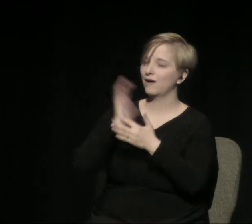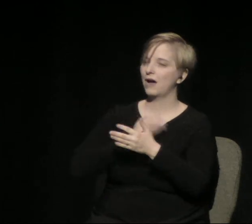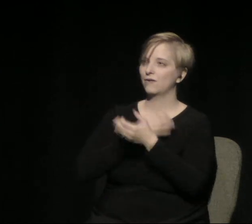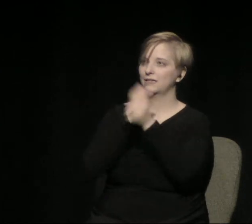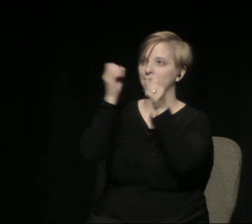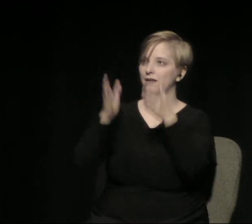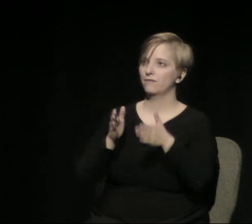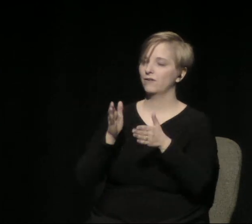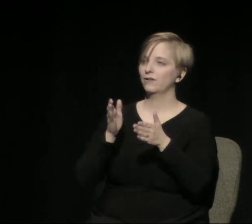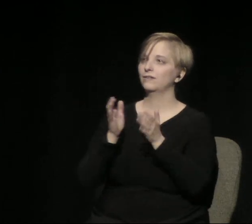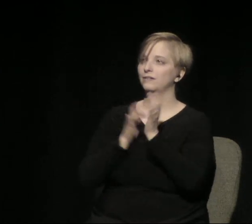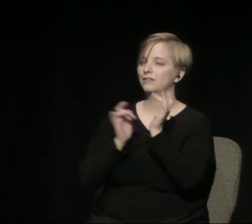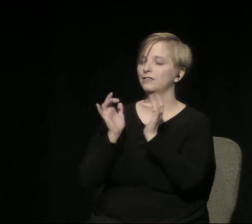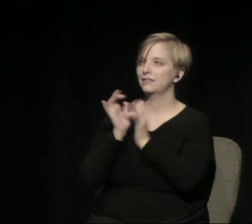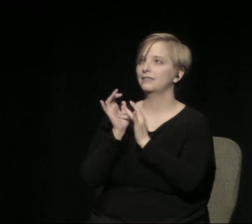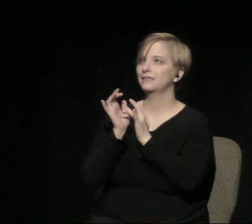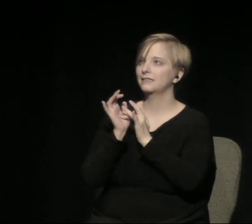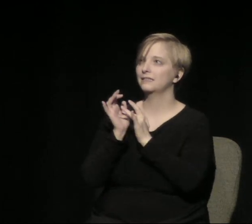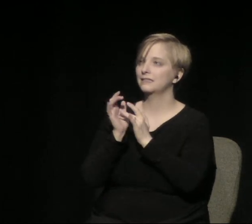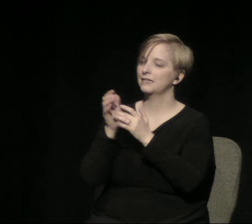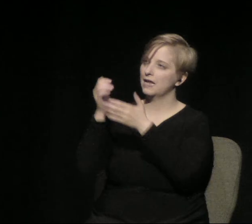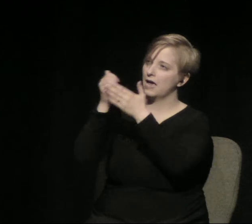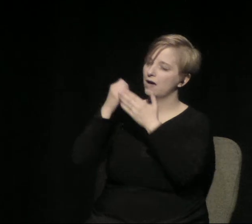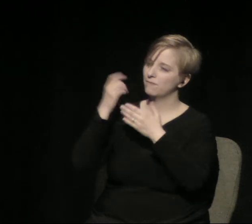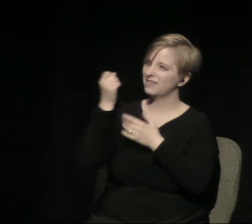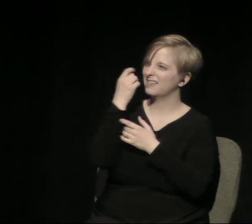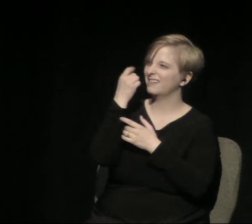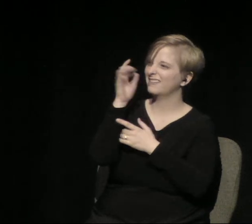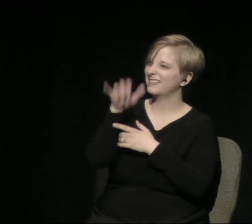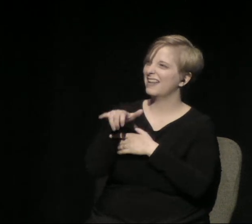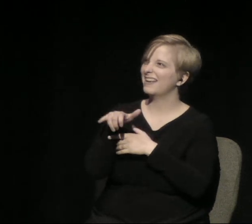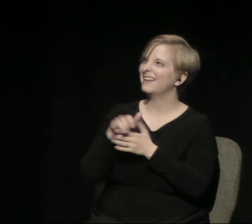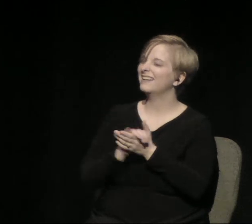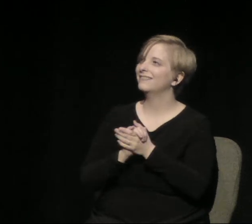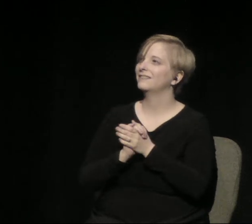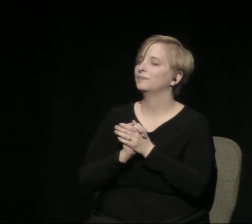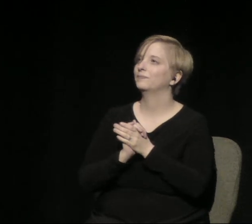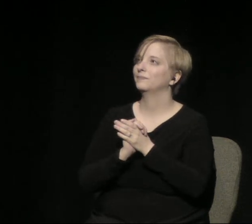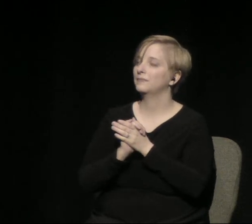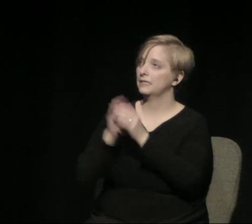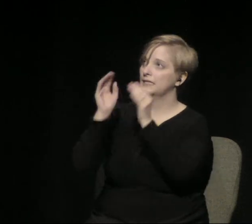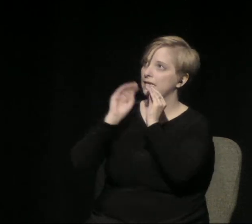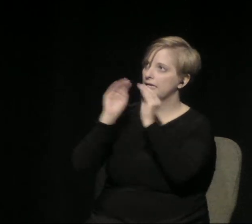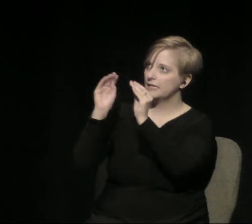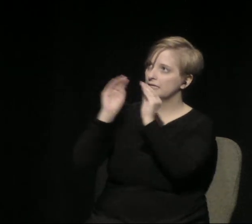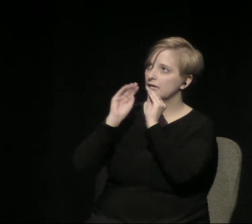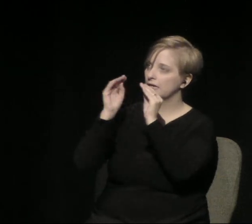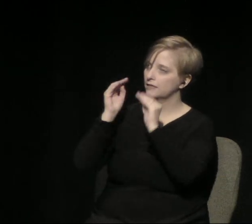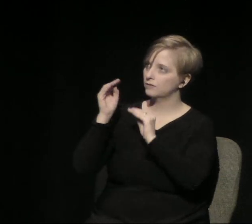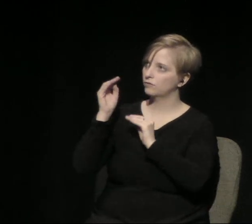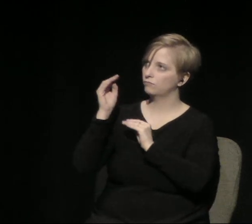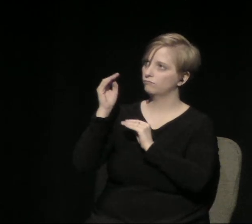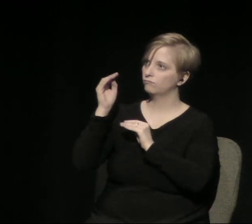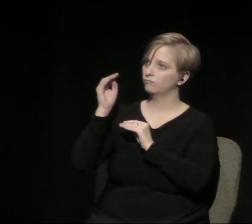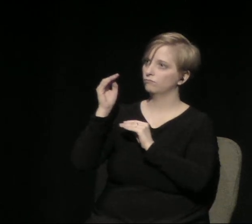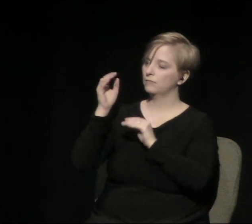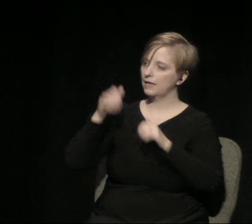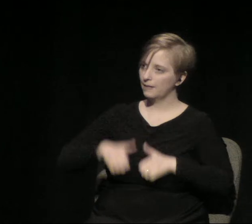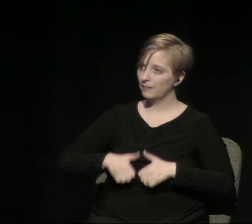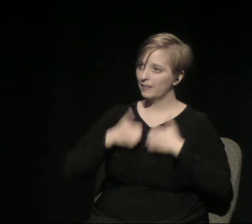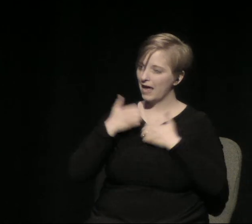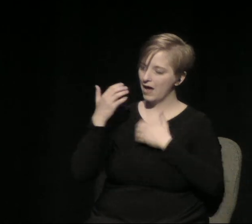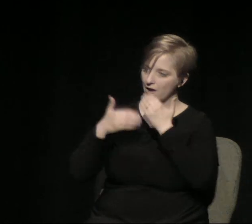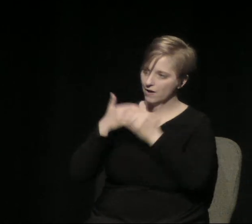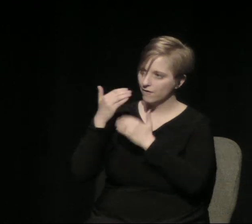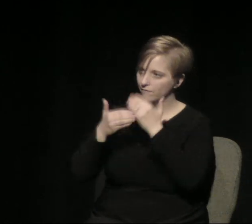our Messiah, Jesus, and help us understand what that means and teach us to walk in a manner